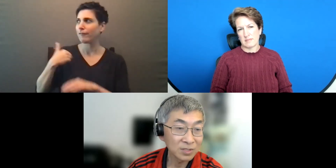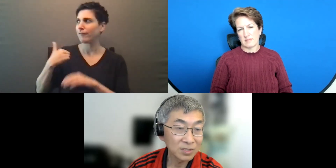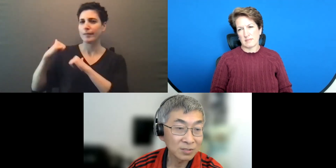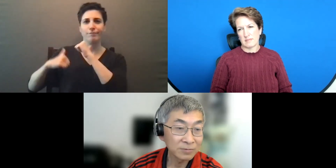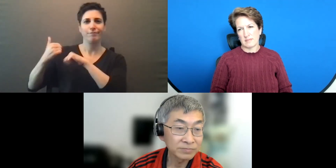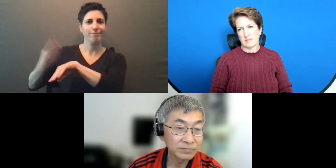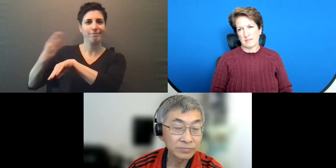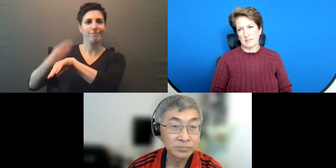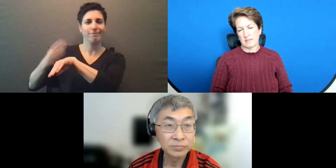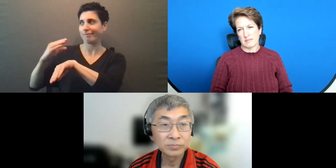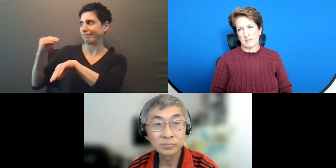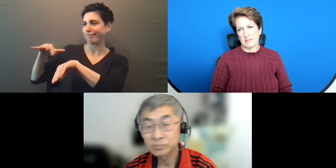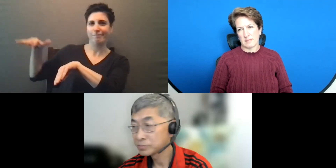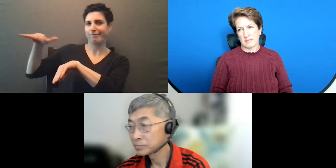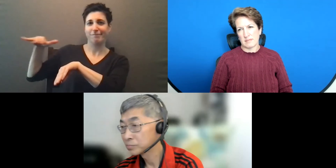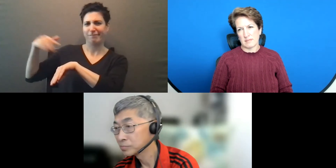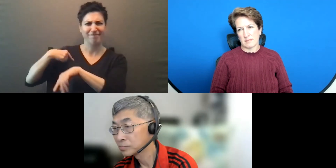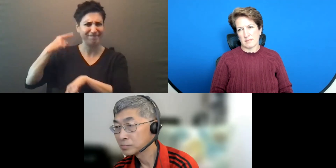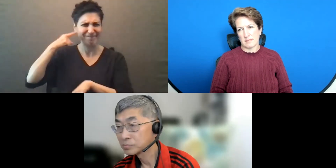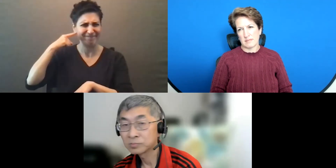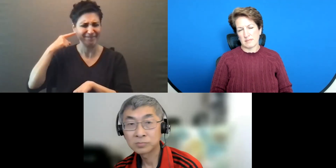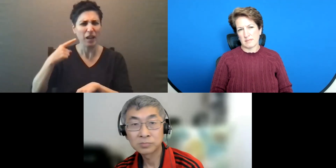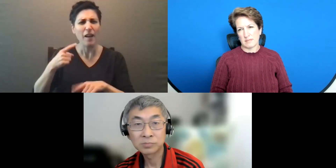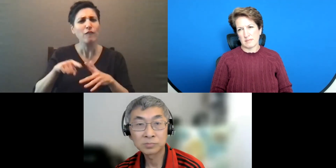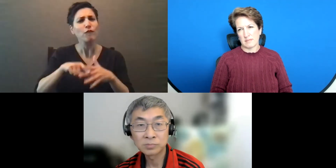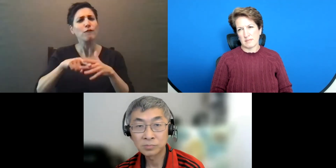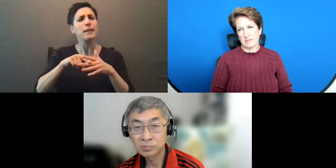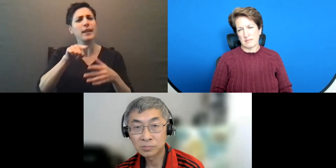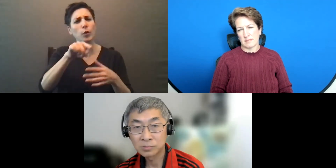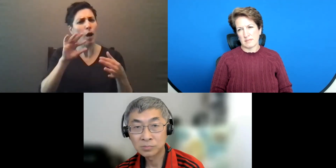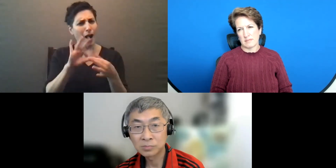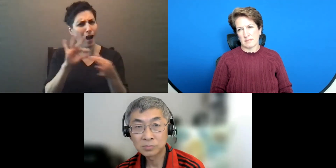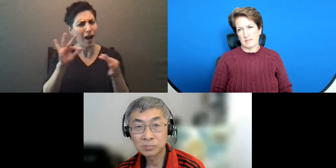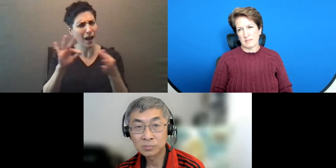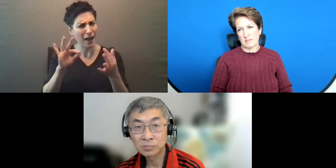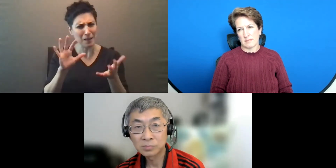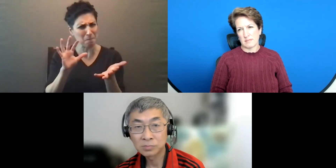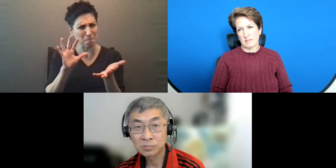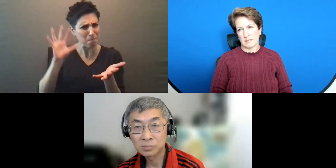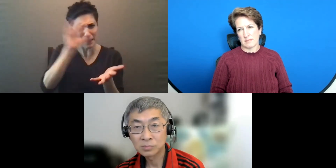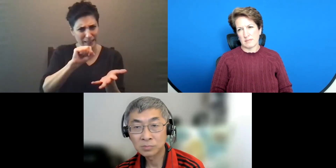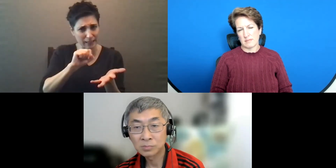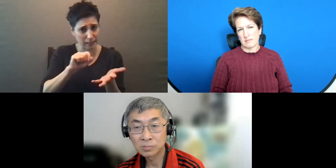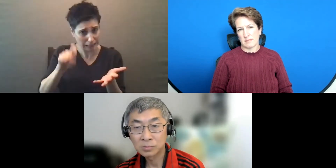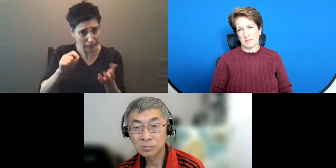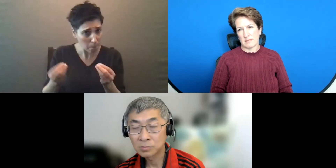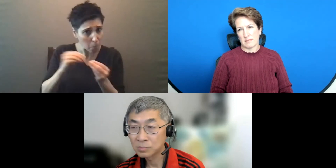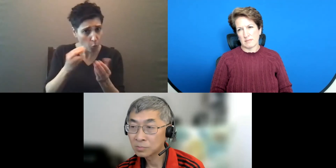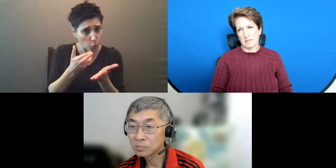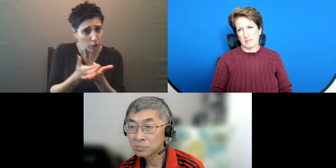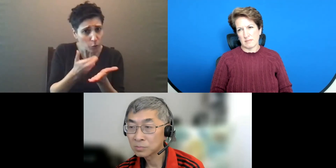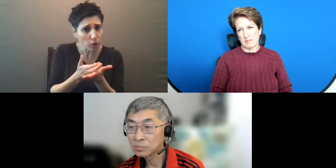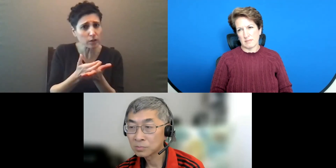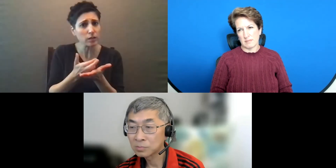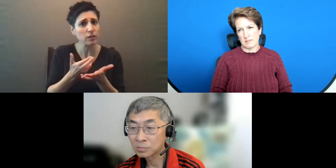house. I couldn't hear the first part of what you said. Were you saying that you need more resources to allow you to do